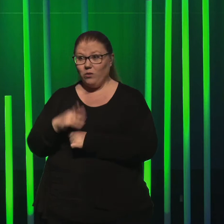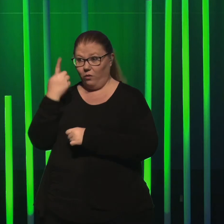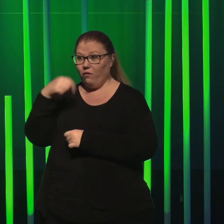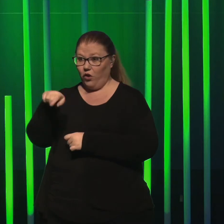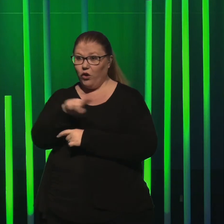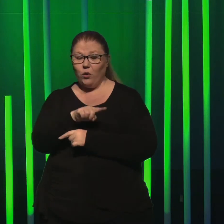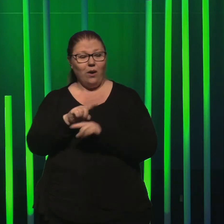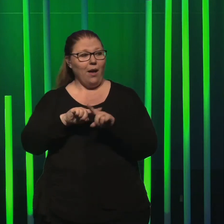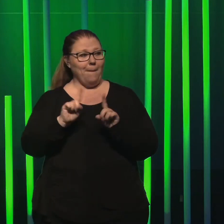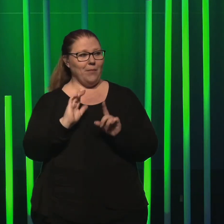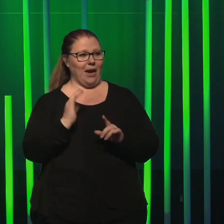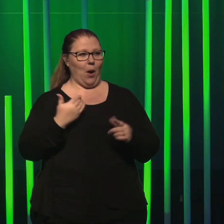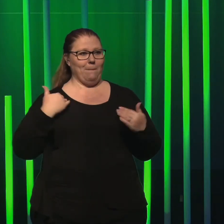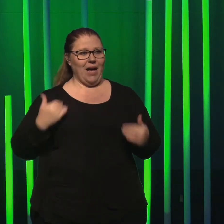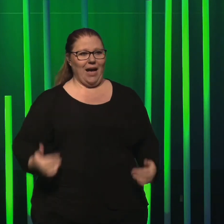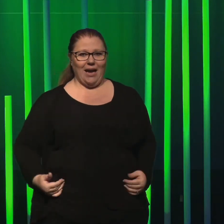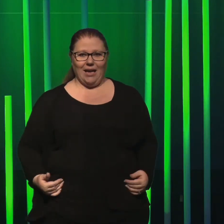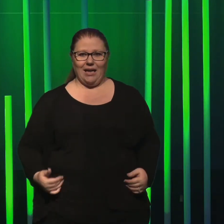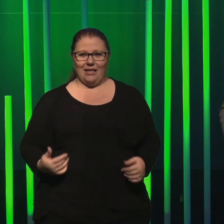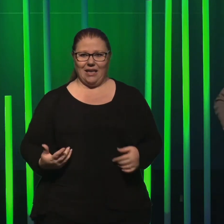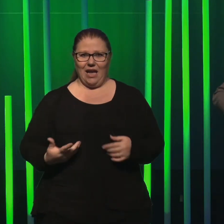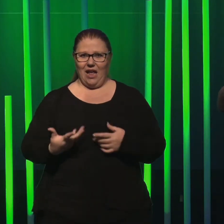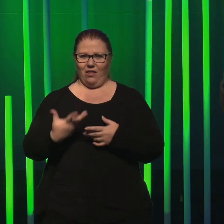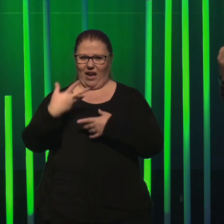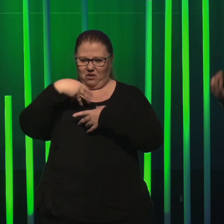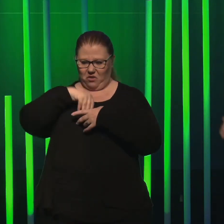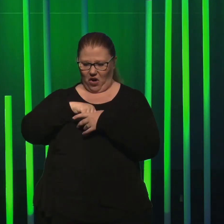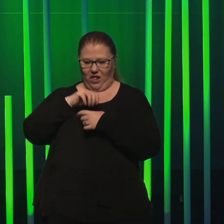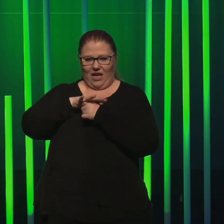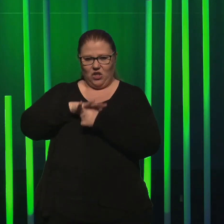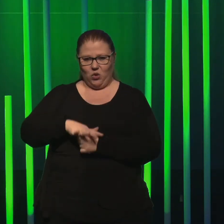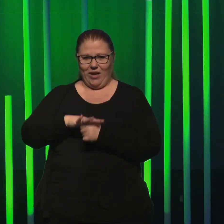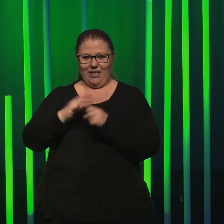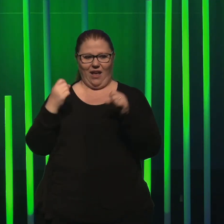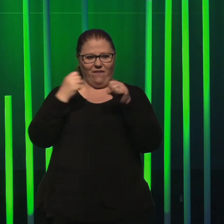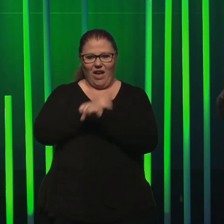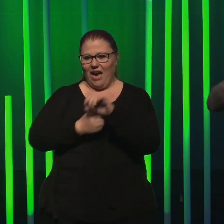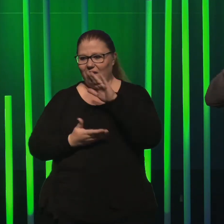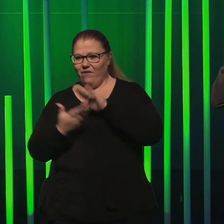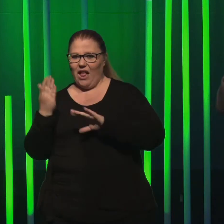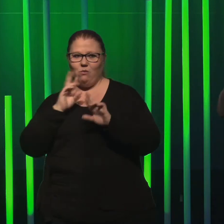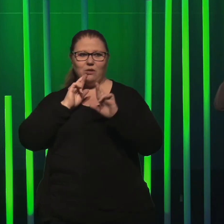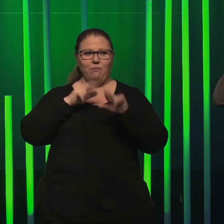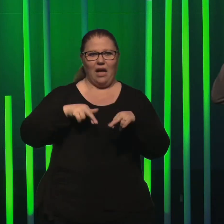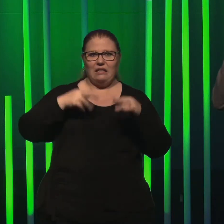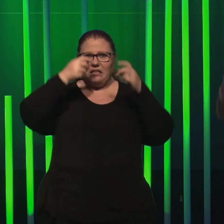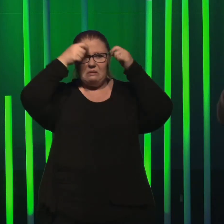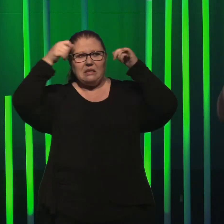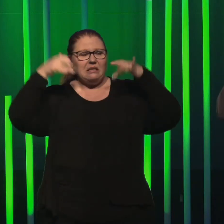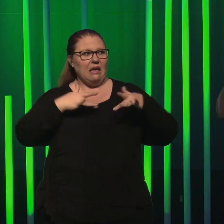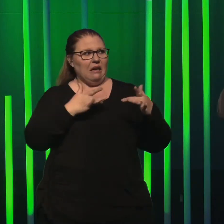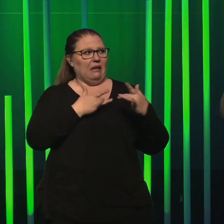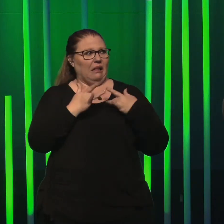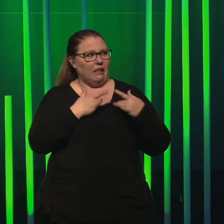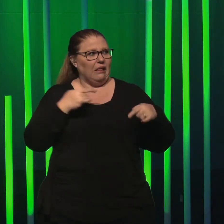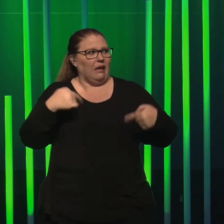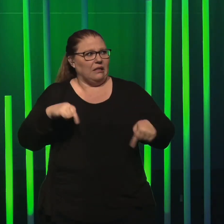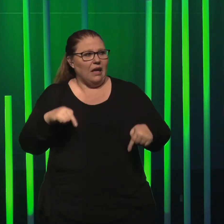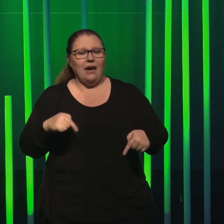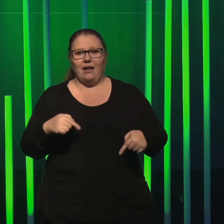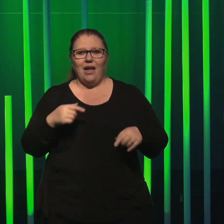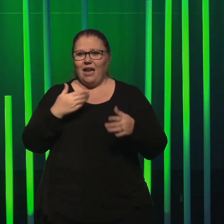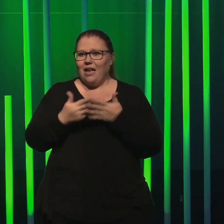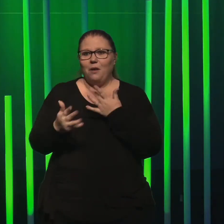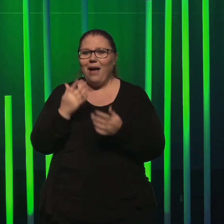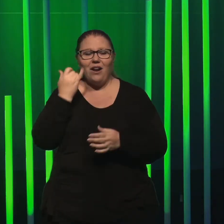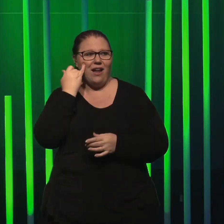right? But our bodies kind of internalize stress and we have like those fight and flight responses. We sweat, we start to worry, we get anxiety. And it doesn't